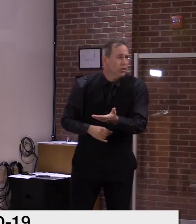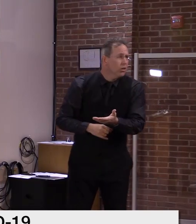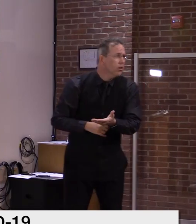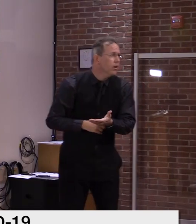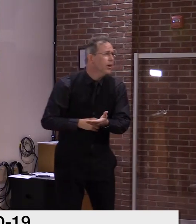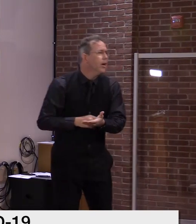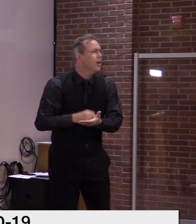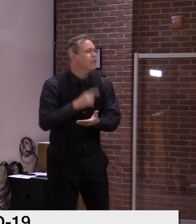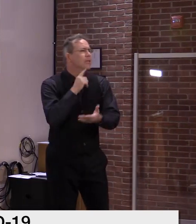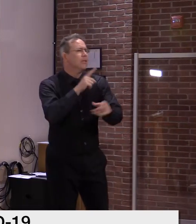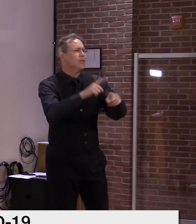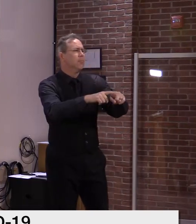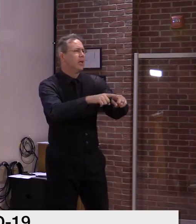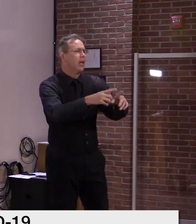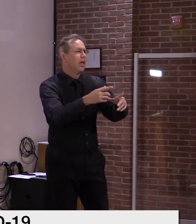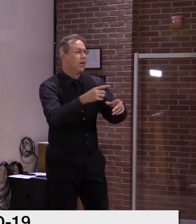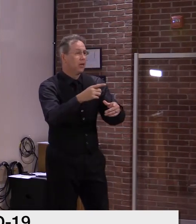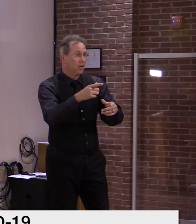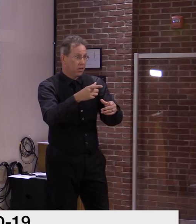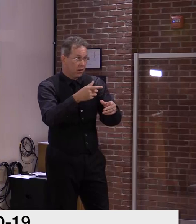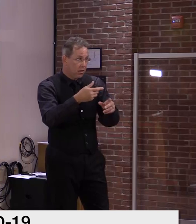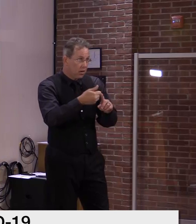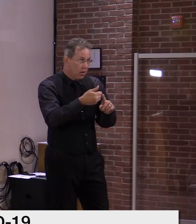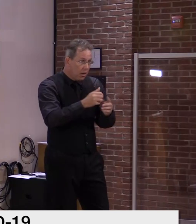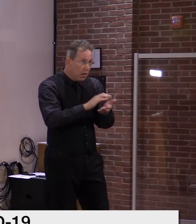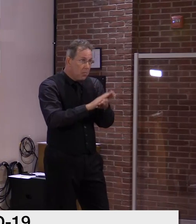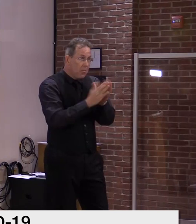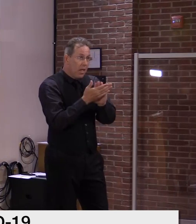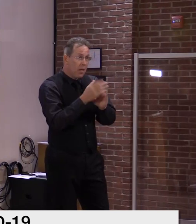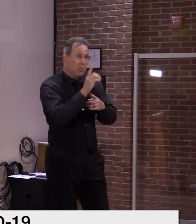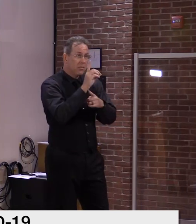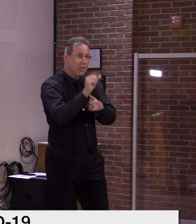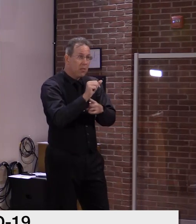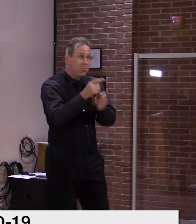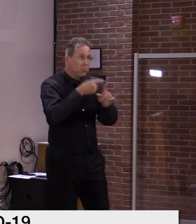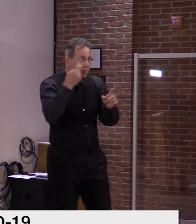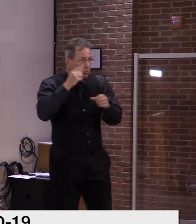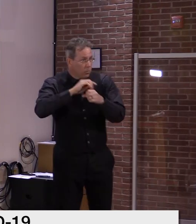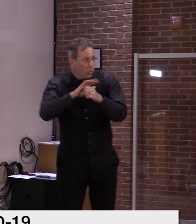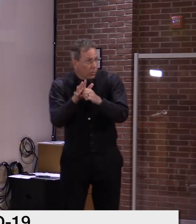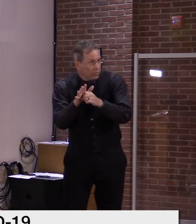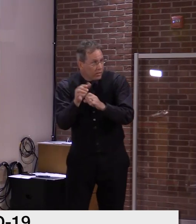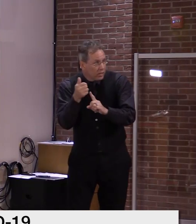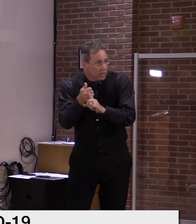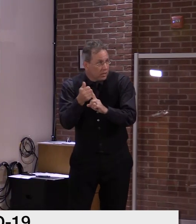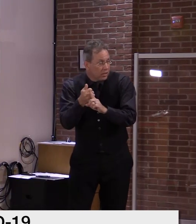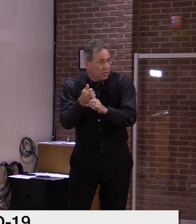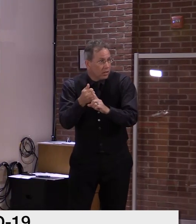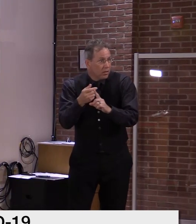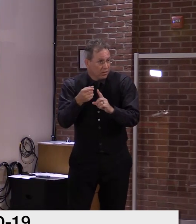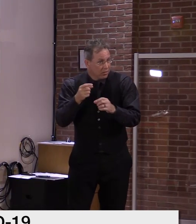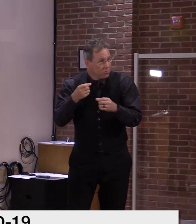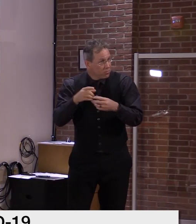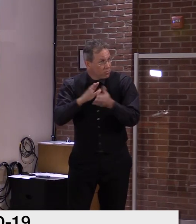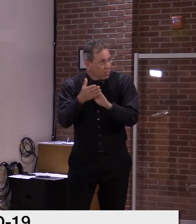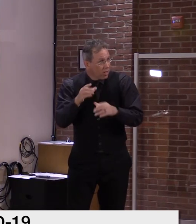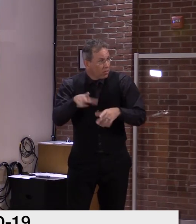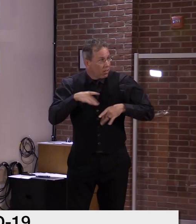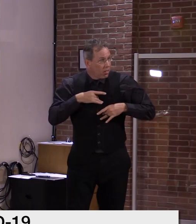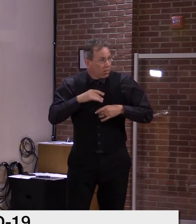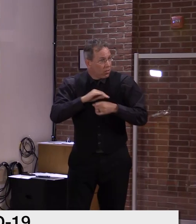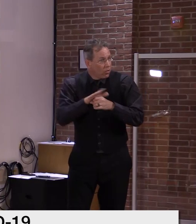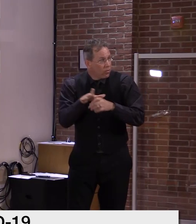very distinct period of time specific to COVID-19. If someone has a long-term disability